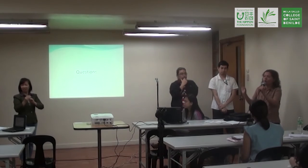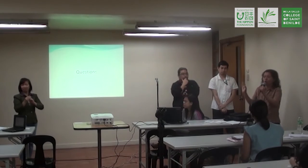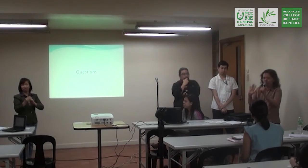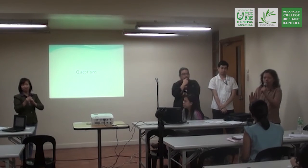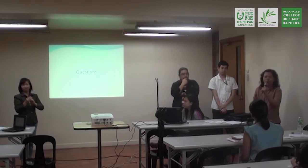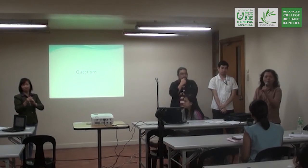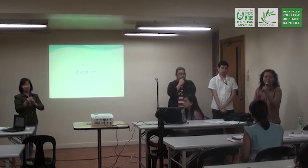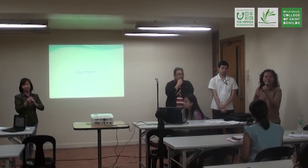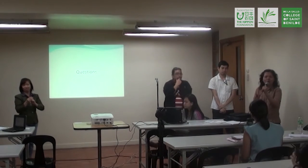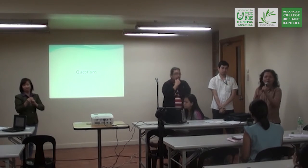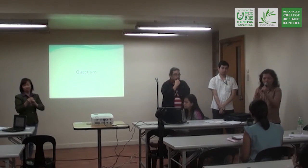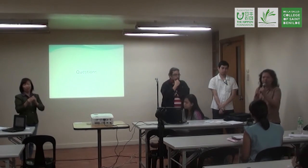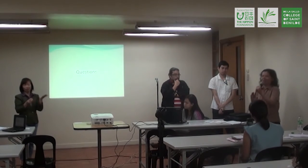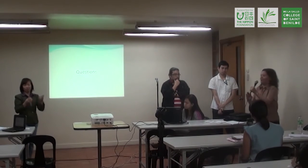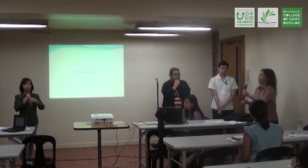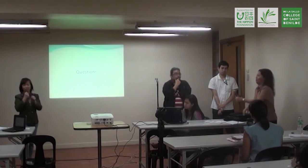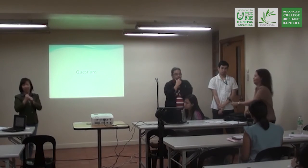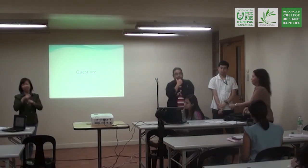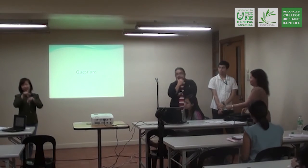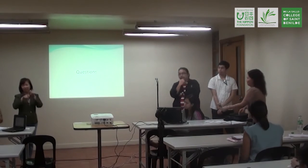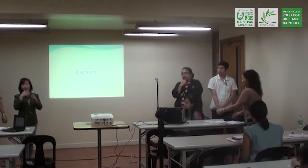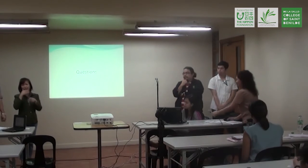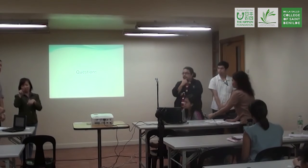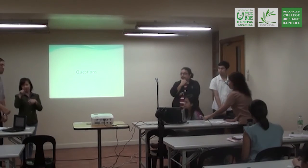score for you.